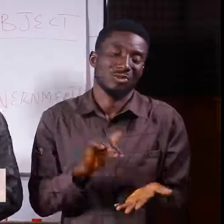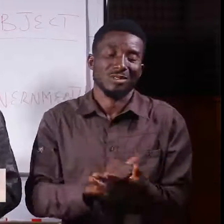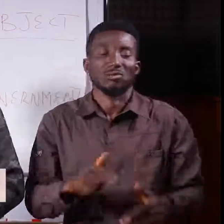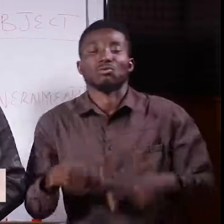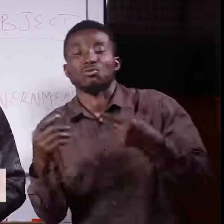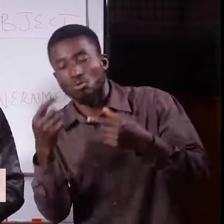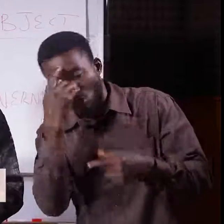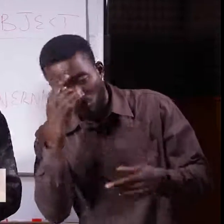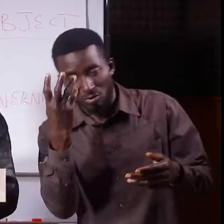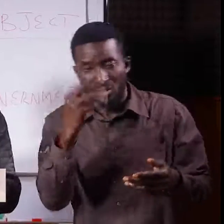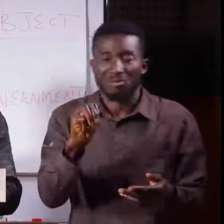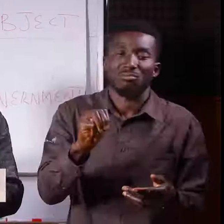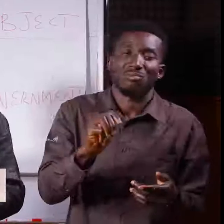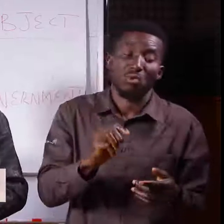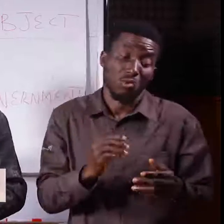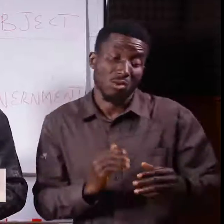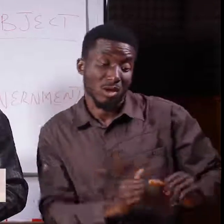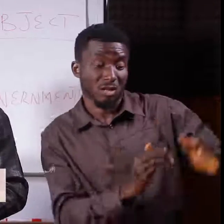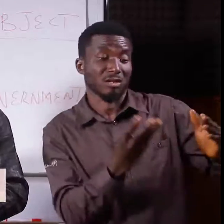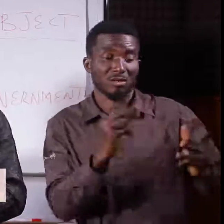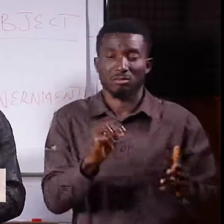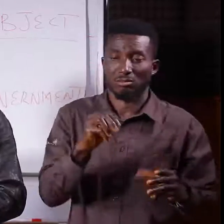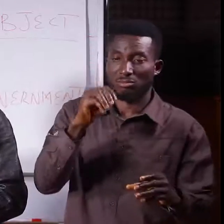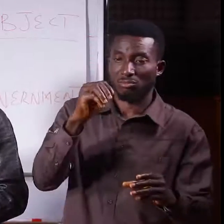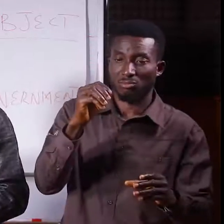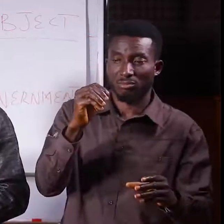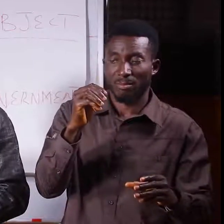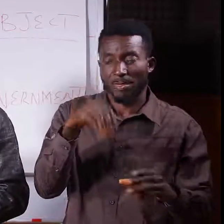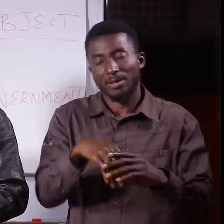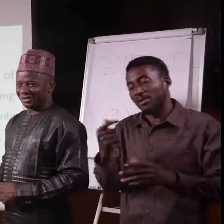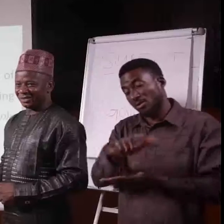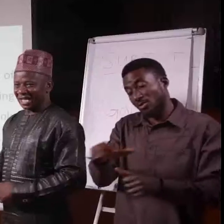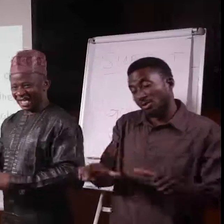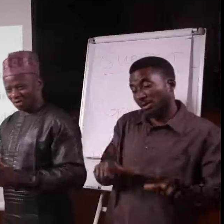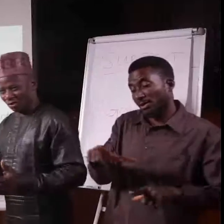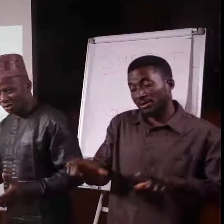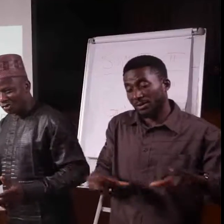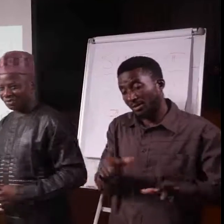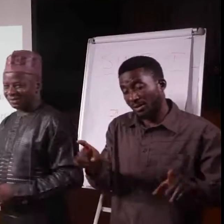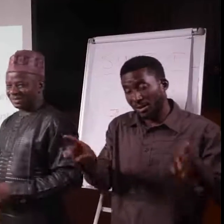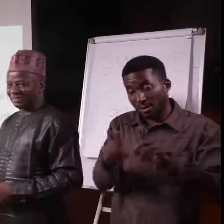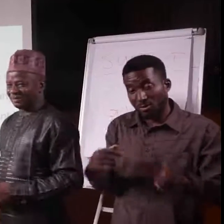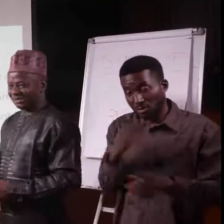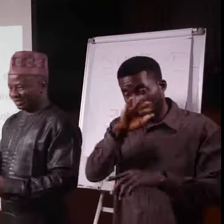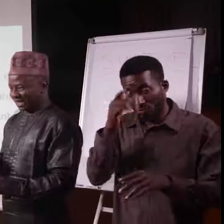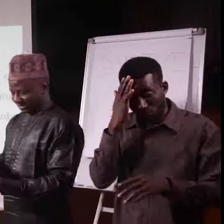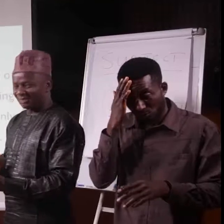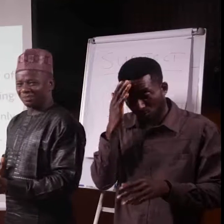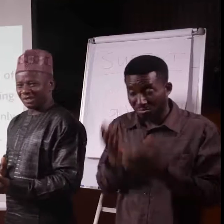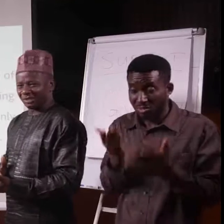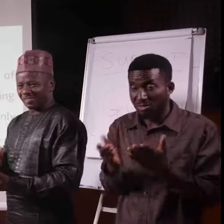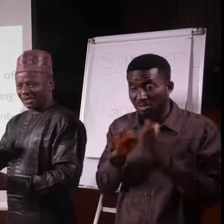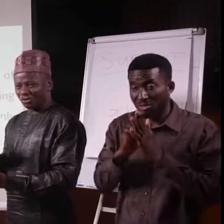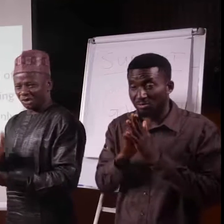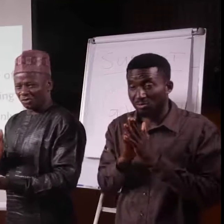them, that guides the indigent in the locality. As we all know, maybe